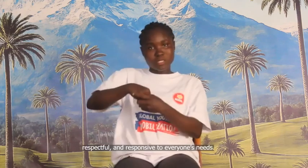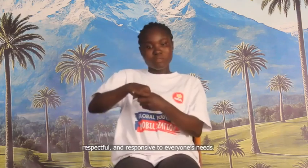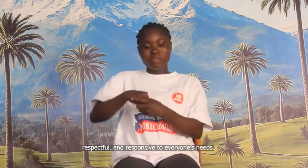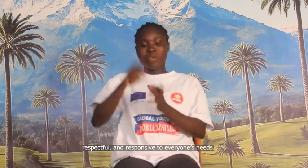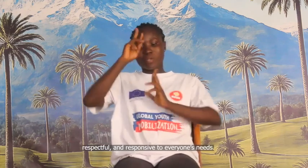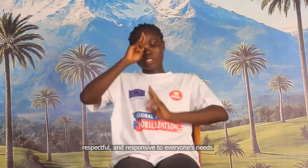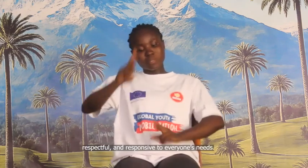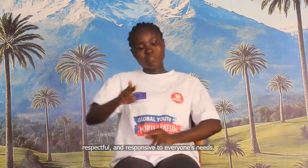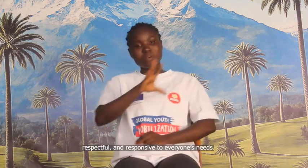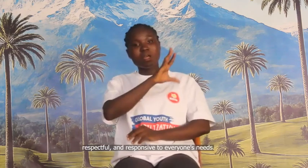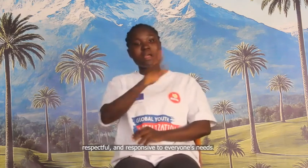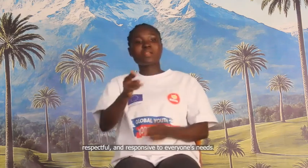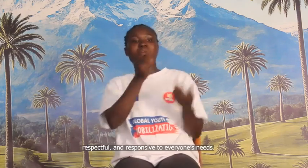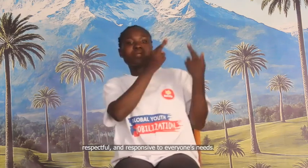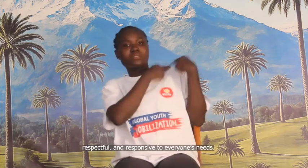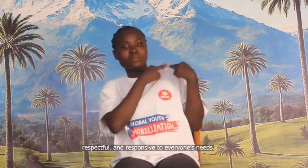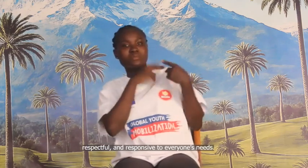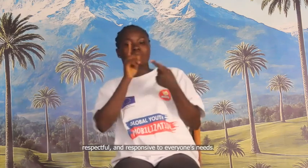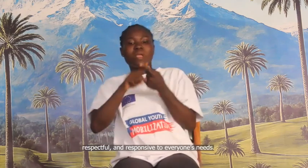respectful, and responsive to everyone's needs.